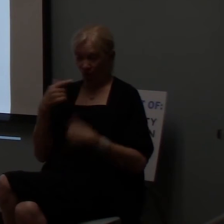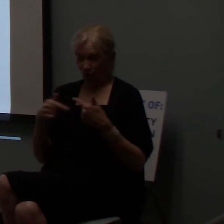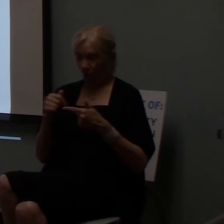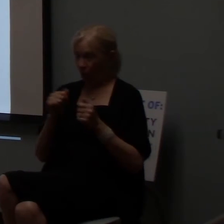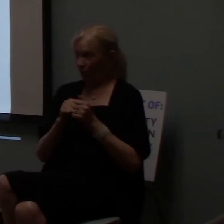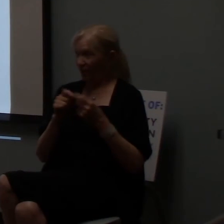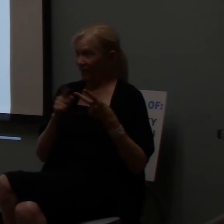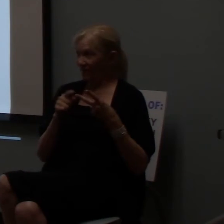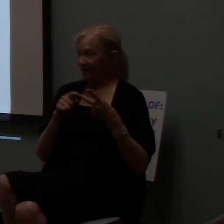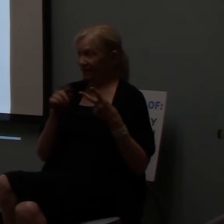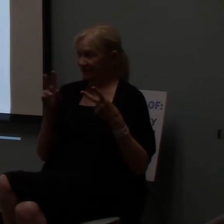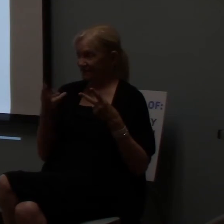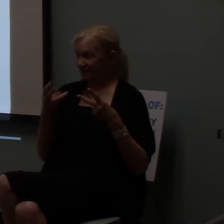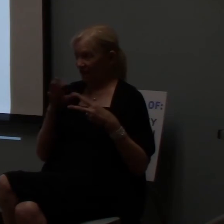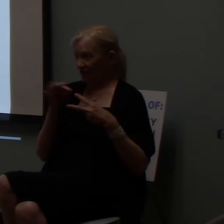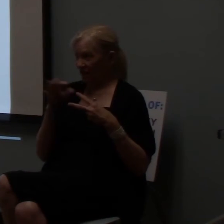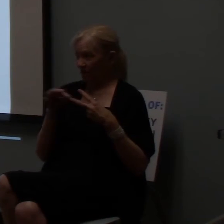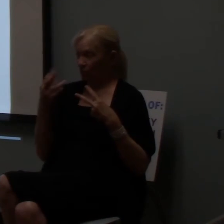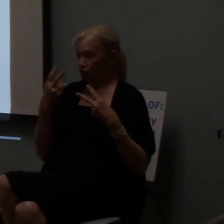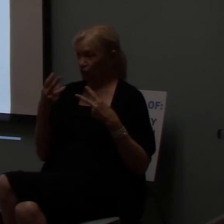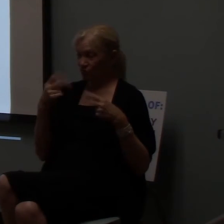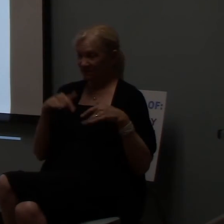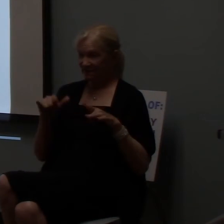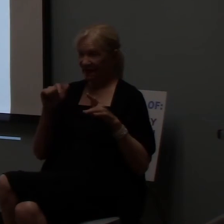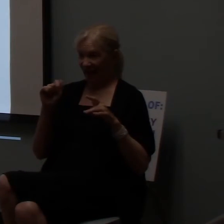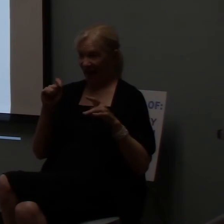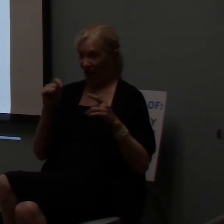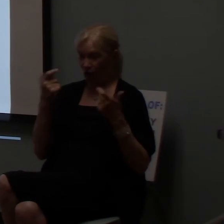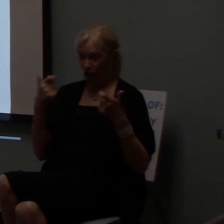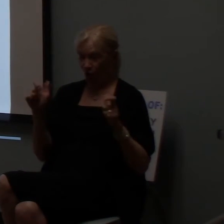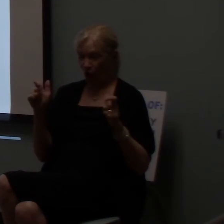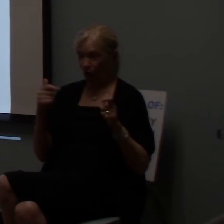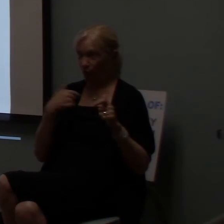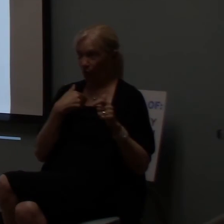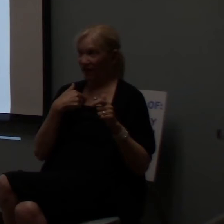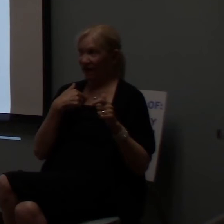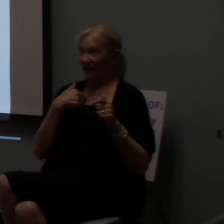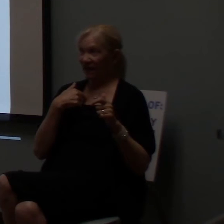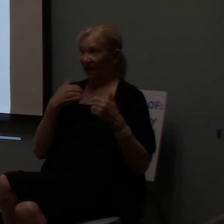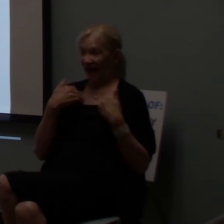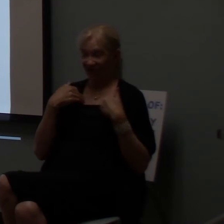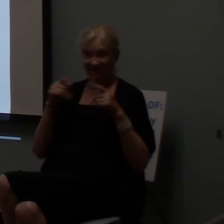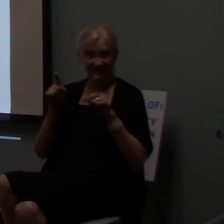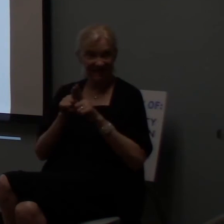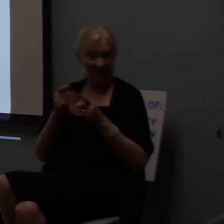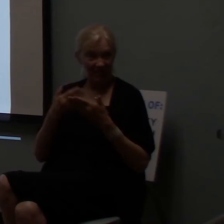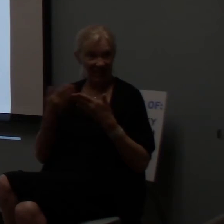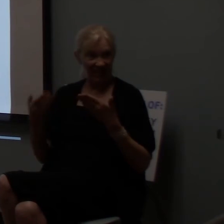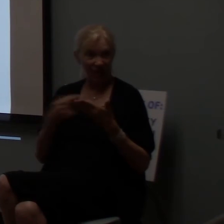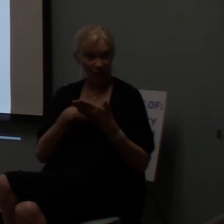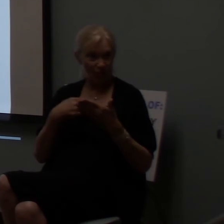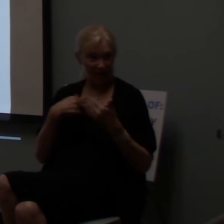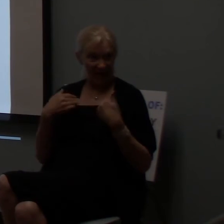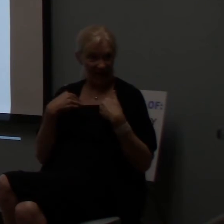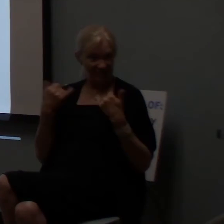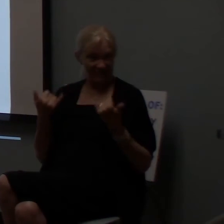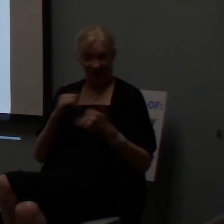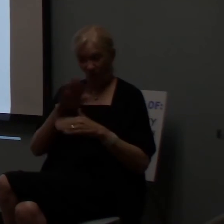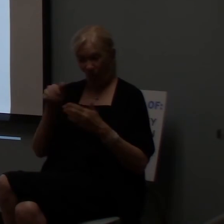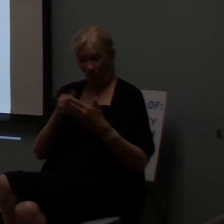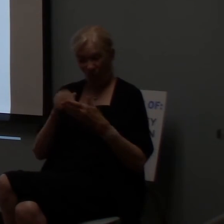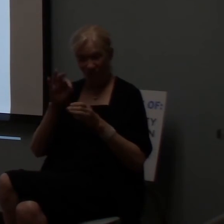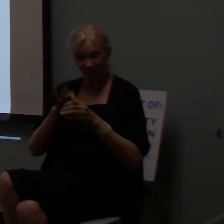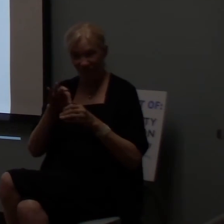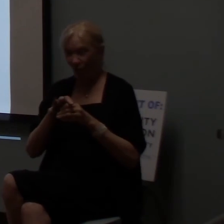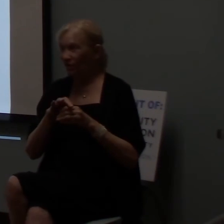option where 2 of them are still voted for at large, don't we automatically kind of come up with the same thing we have now, where they're all voted for by the city of